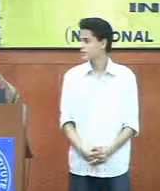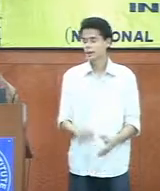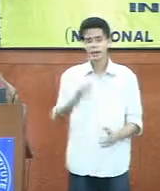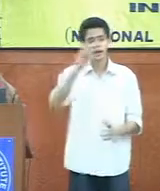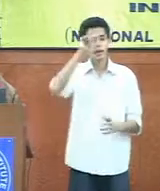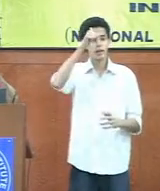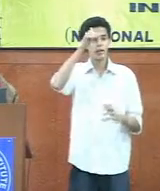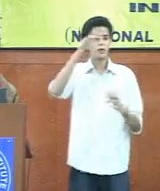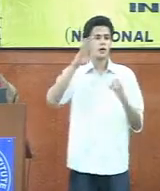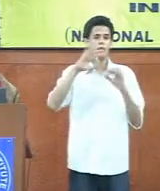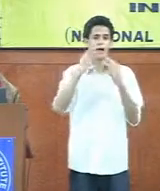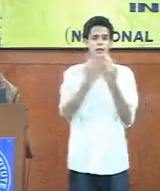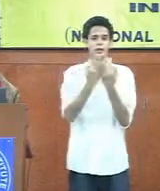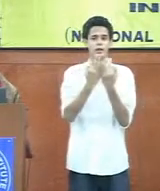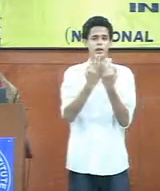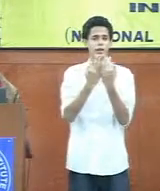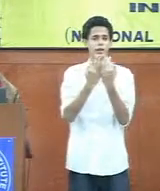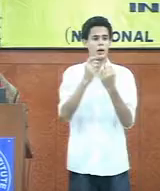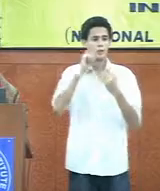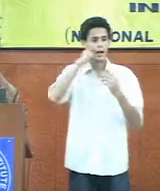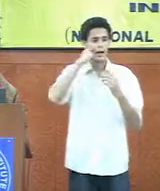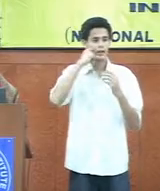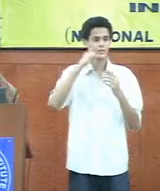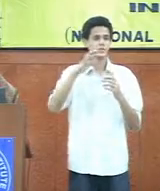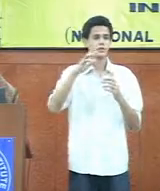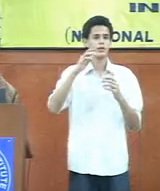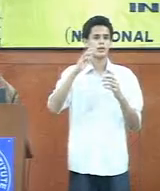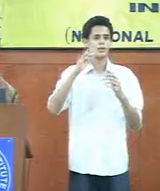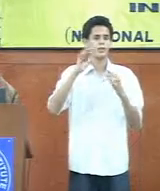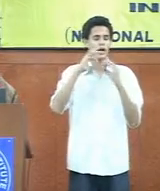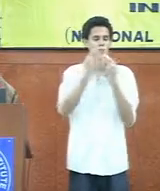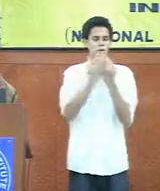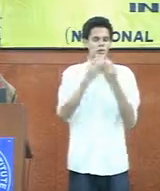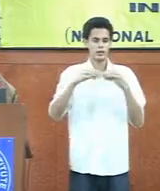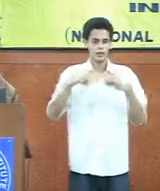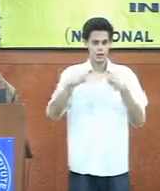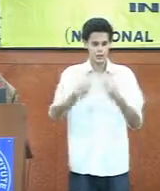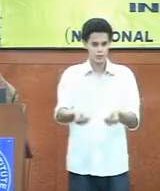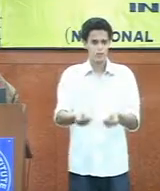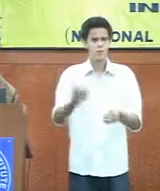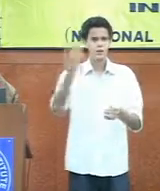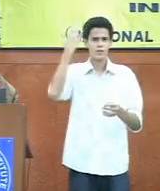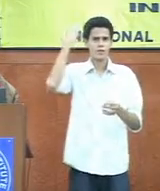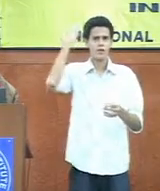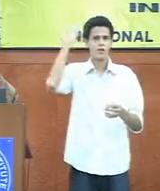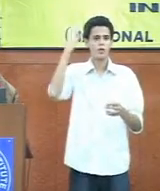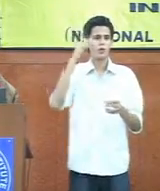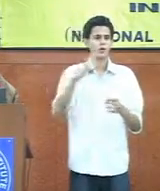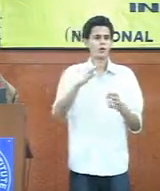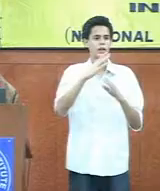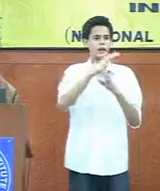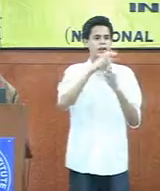The Hindu undivided family, the man's share in the Hindu undivided family earlier used to